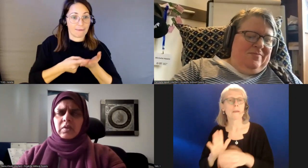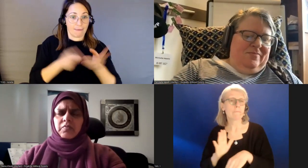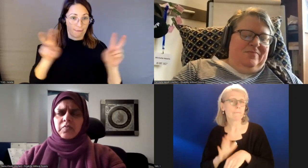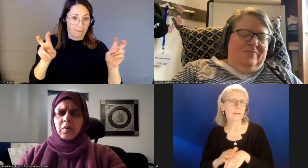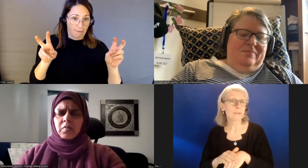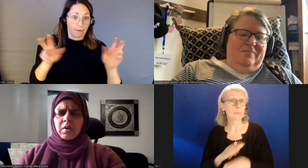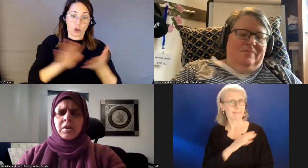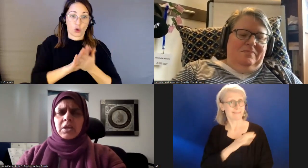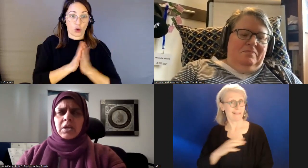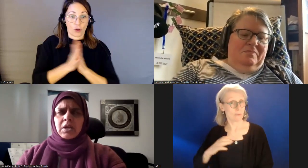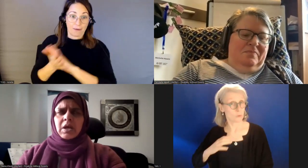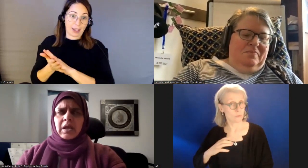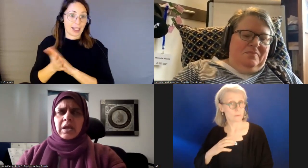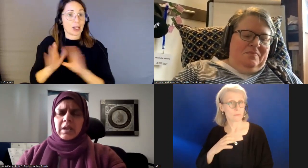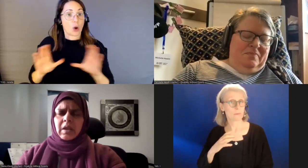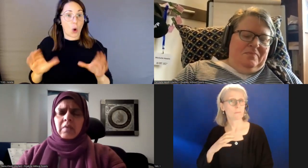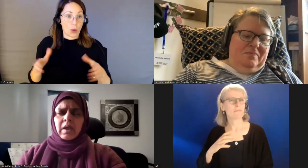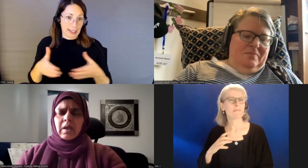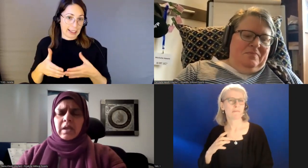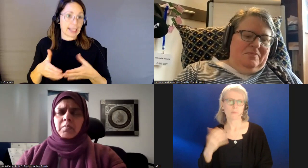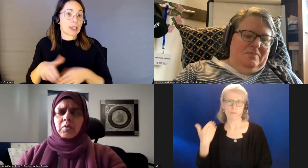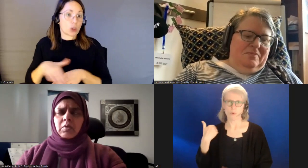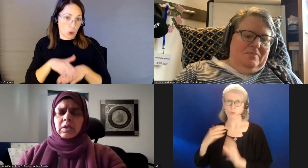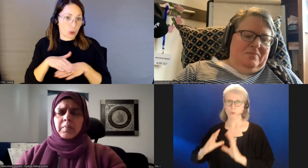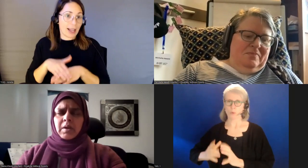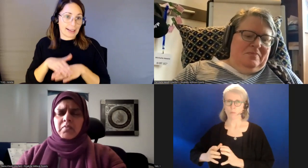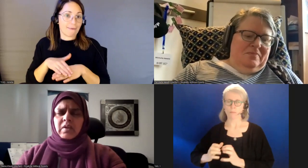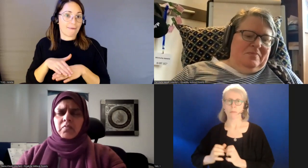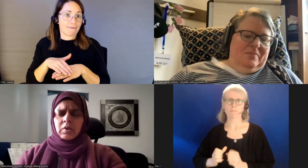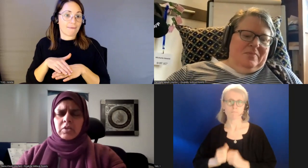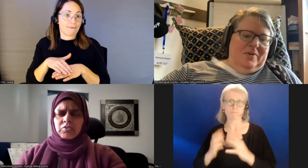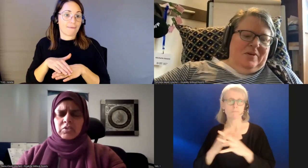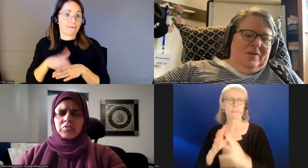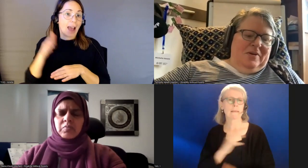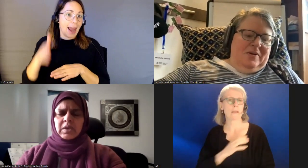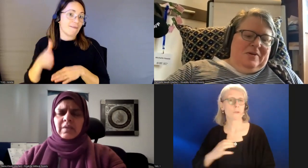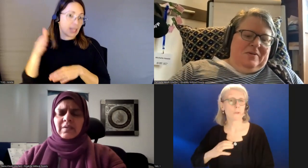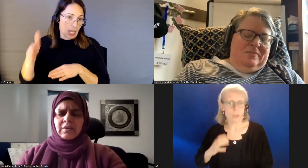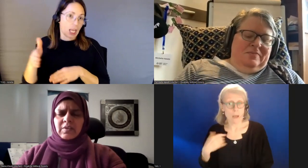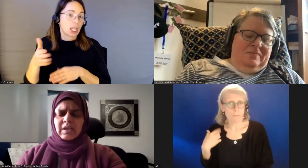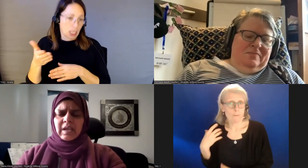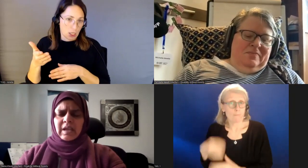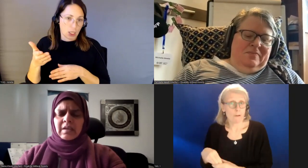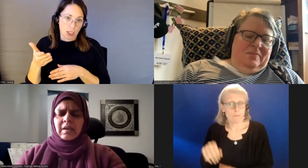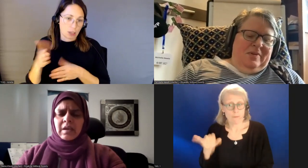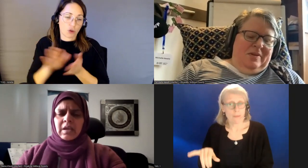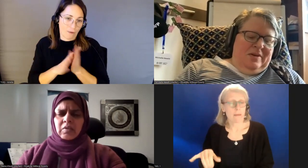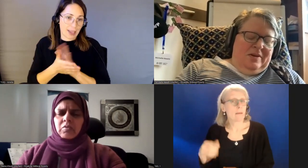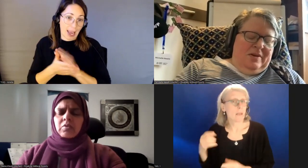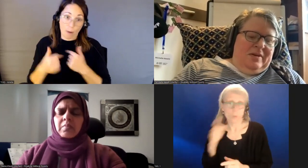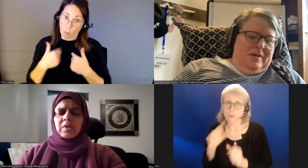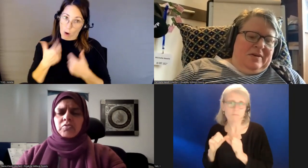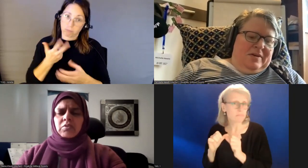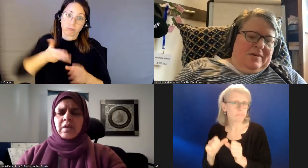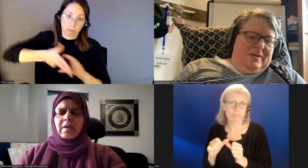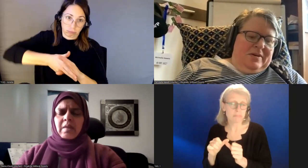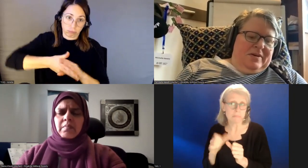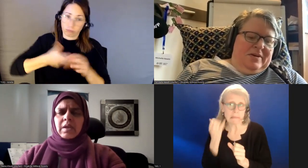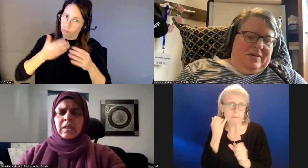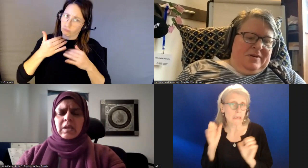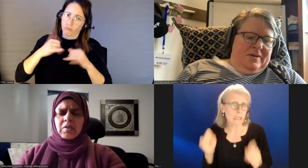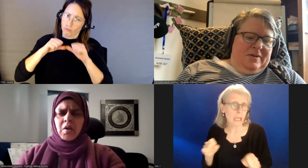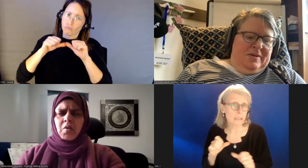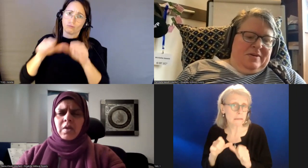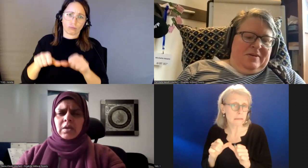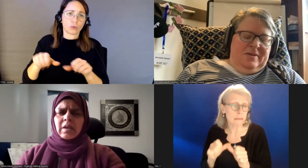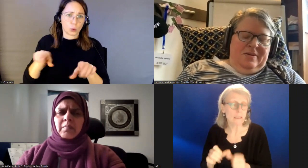sorts going forward. And I am currently a part of it and will continue to be as long as I can, in order to make sure that I'm